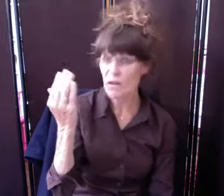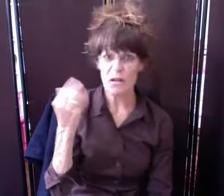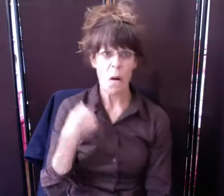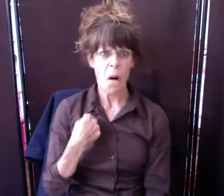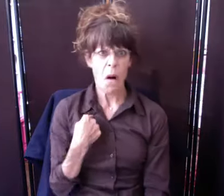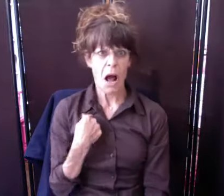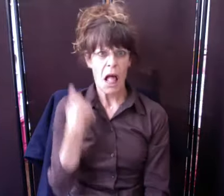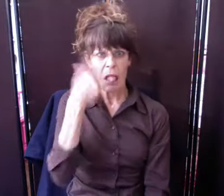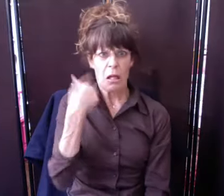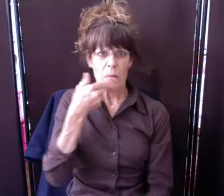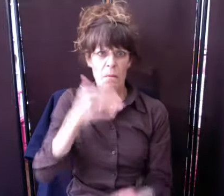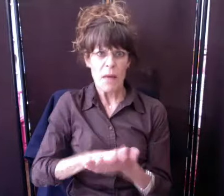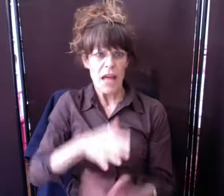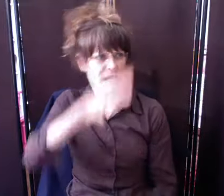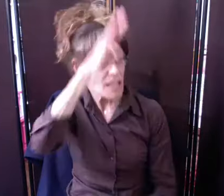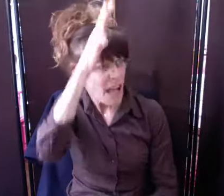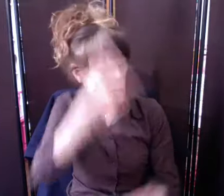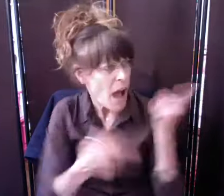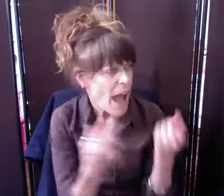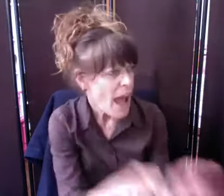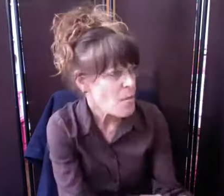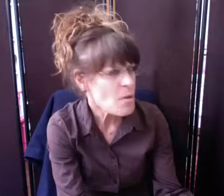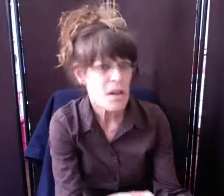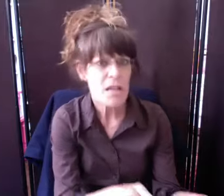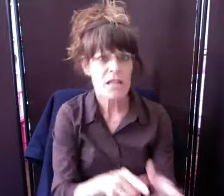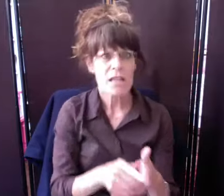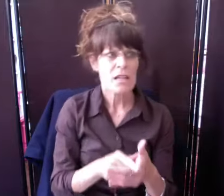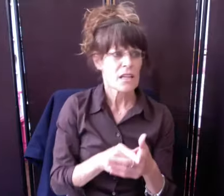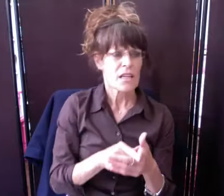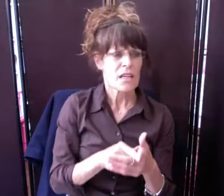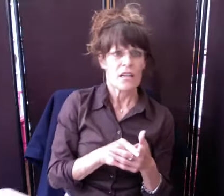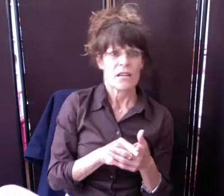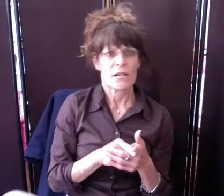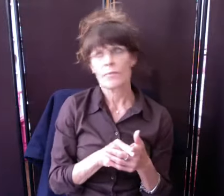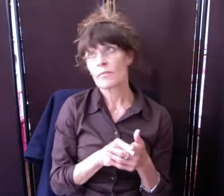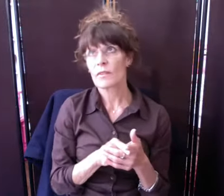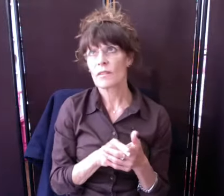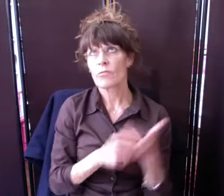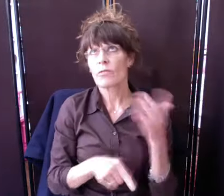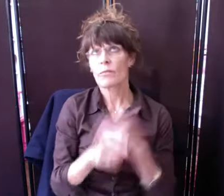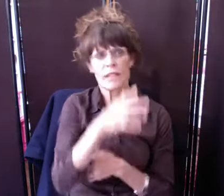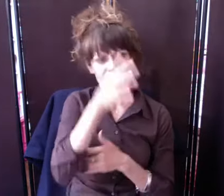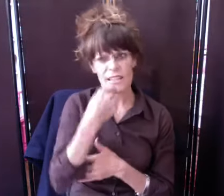and he's like, well, she's going to want retribution. I don't think he said retribution. That's too big of a word for my dad, but he said something.